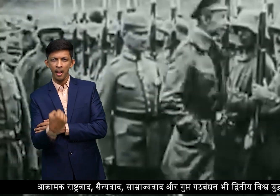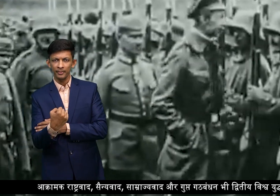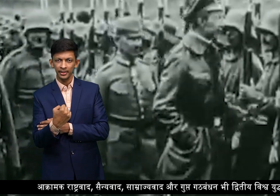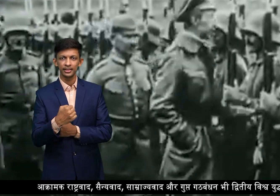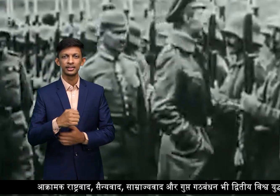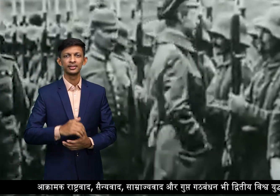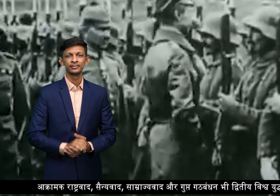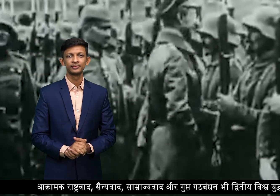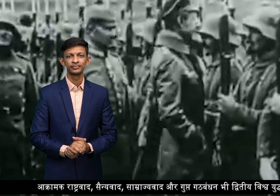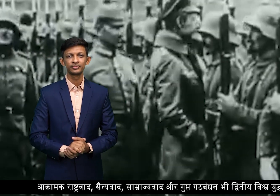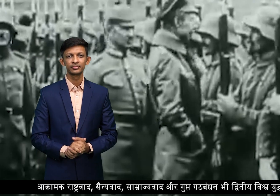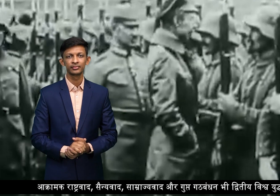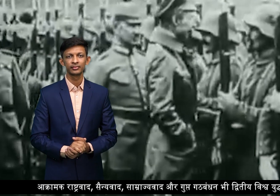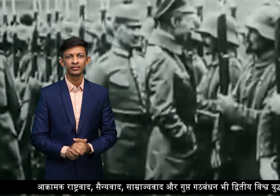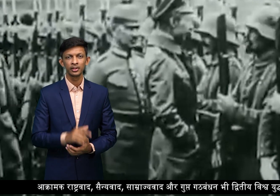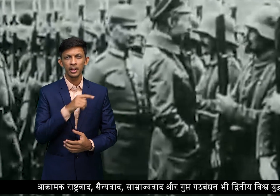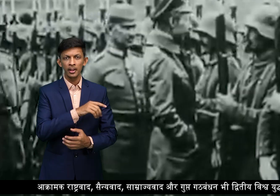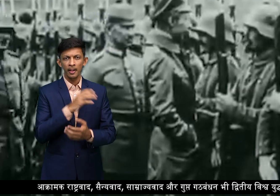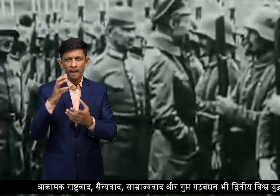imperialism,